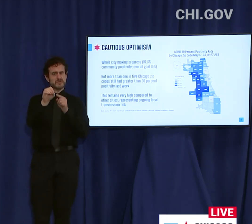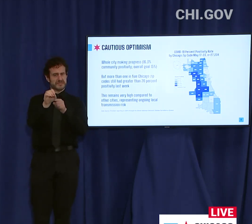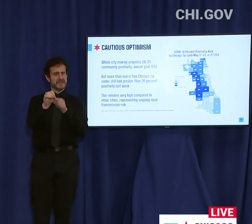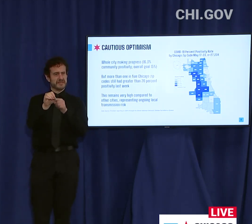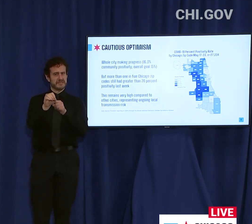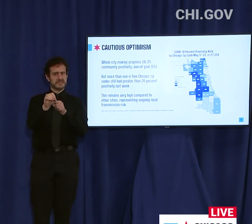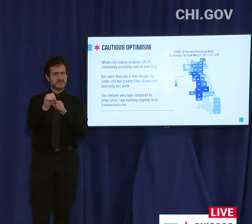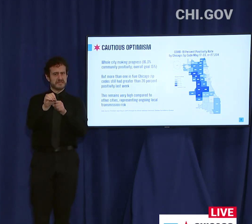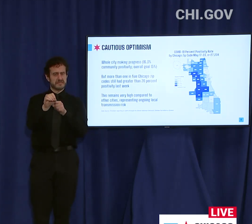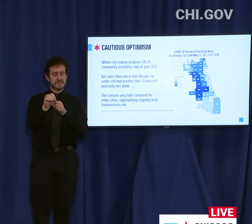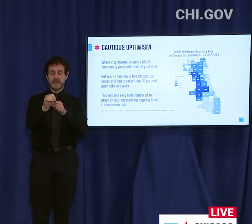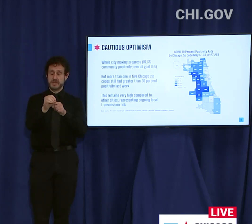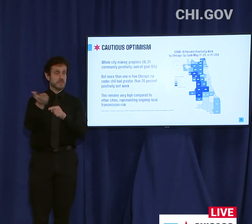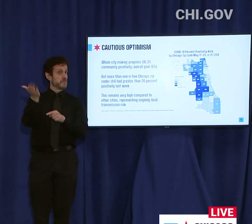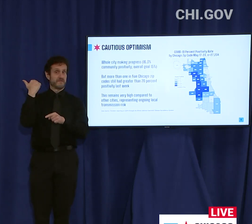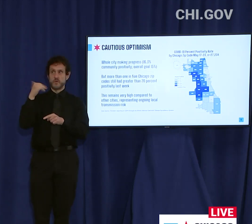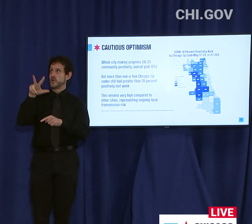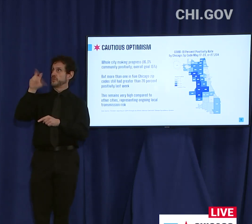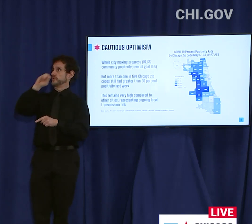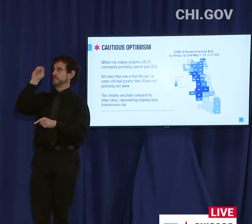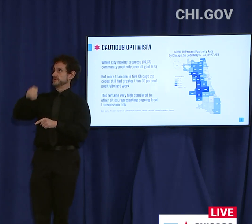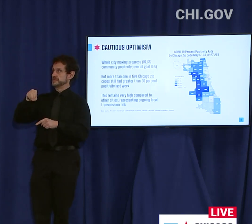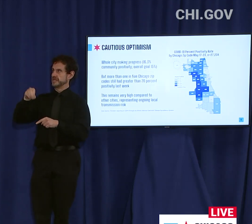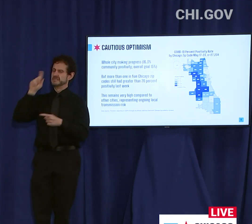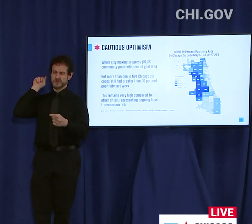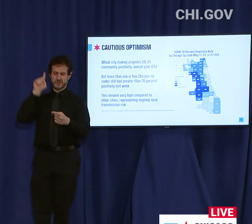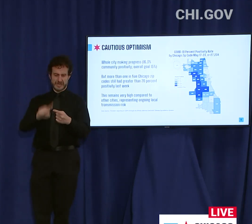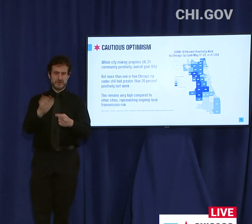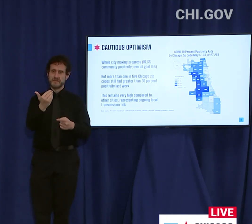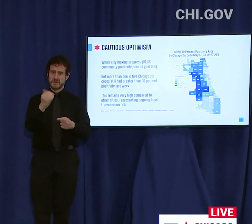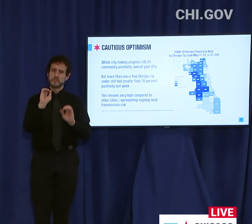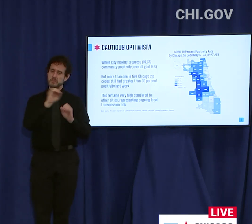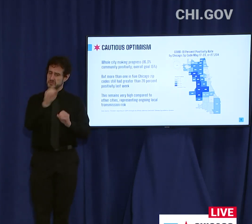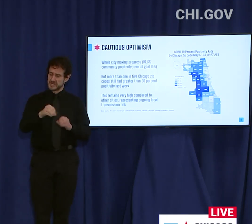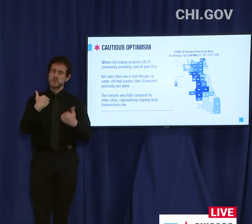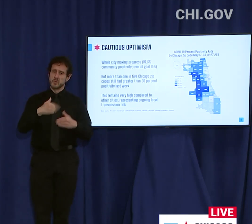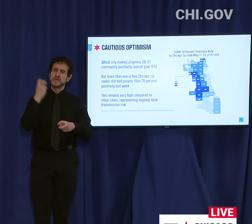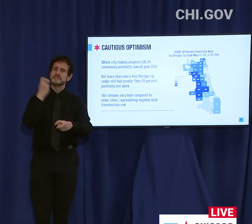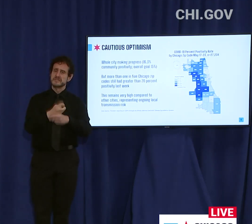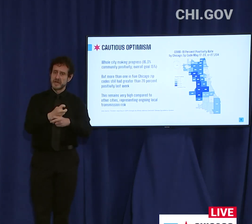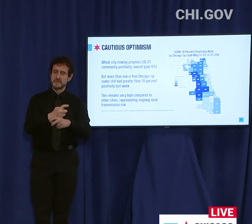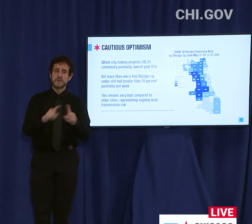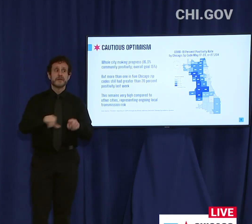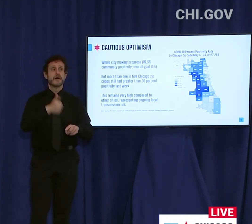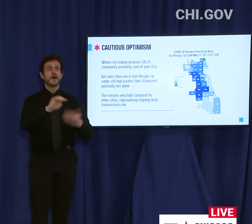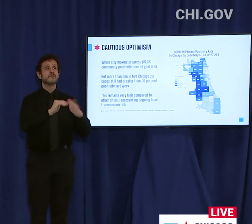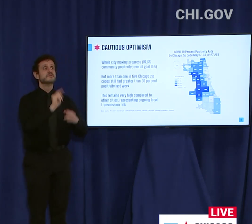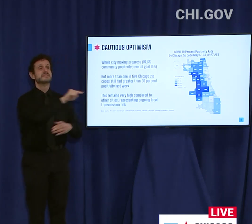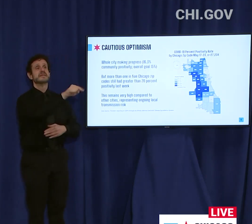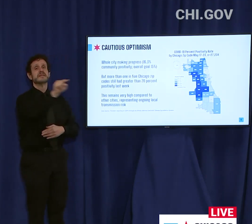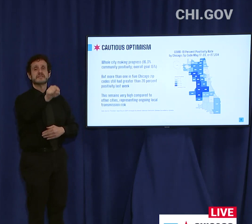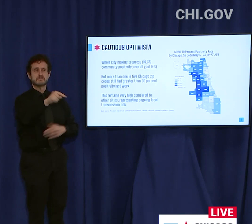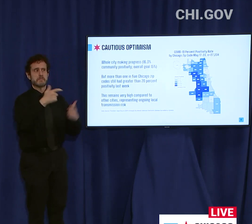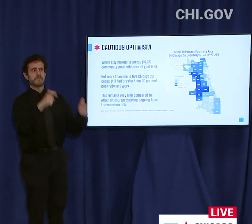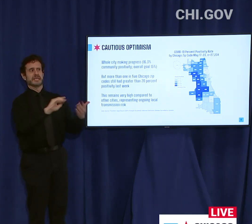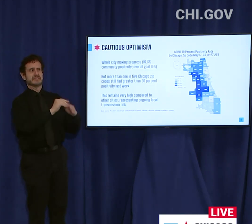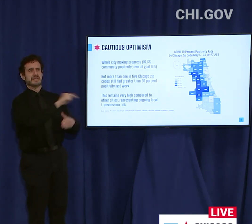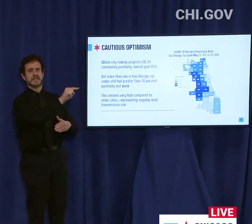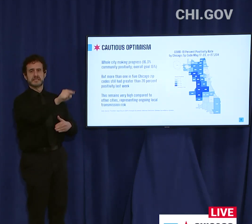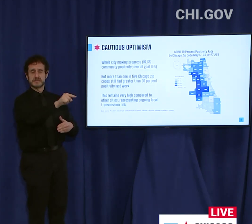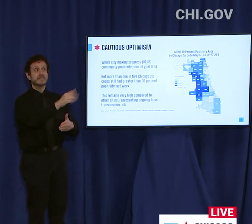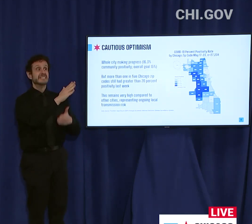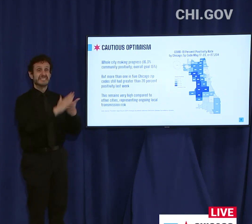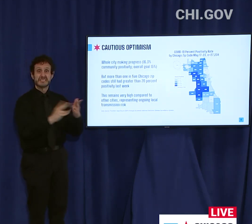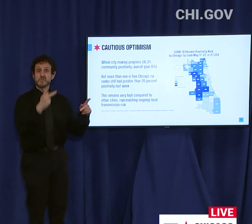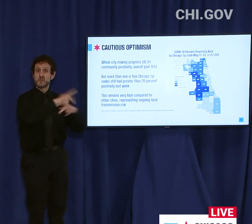to get us from where we were at 30% previously. But our sister cities, including ones that had bigger outbreaks than we